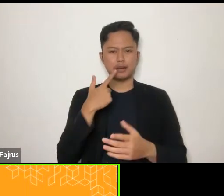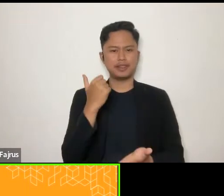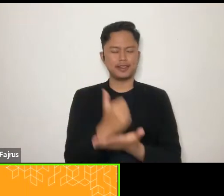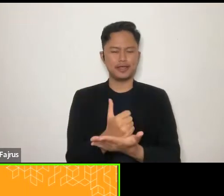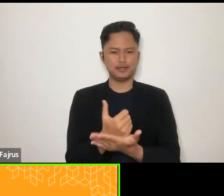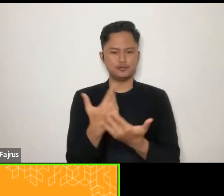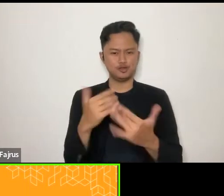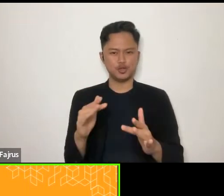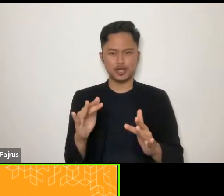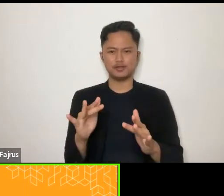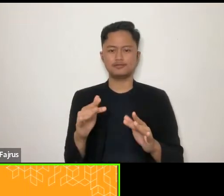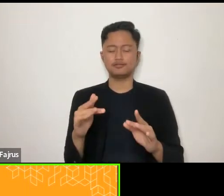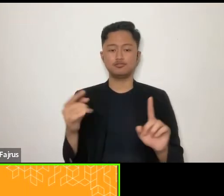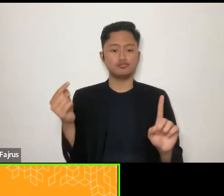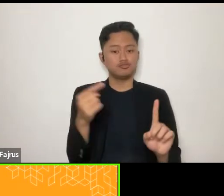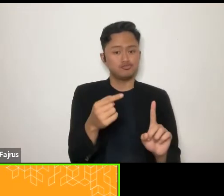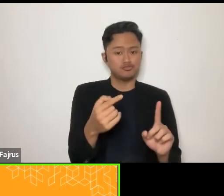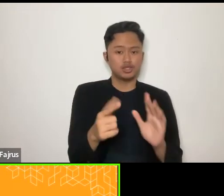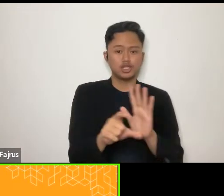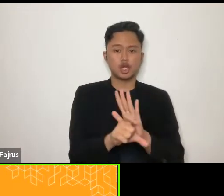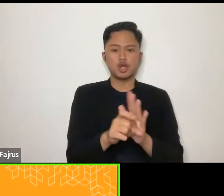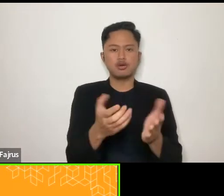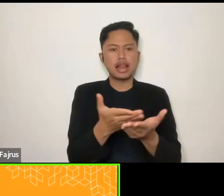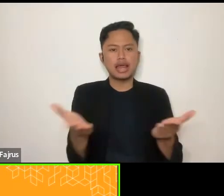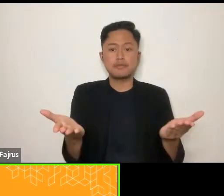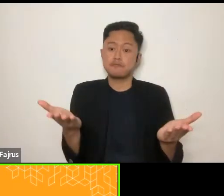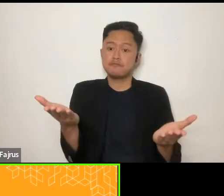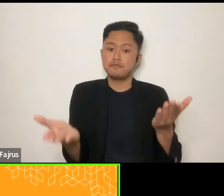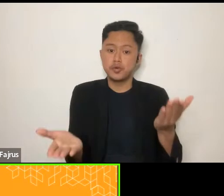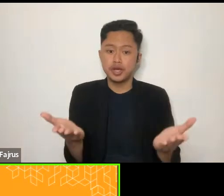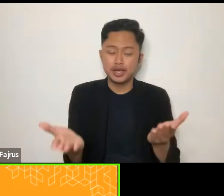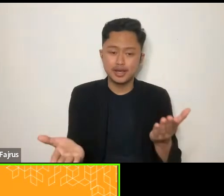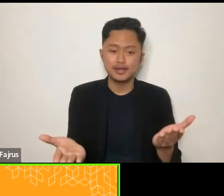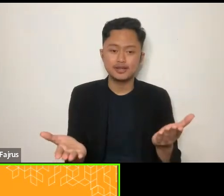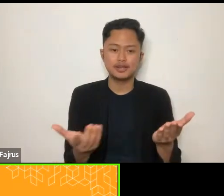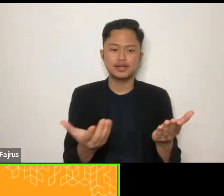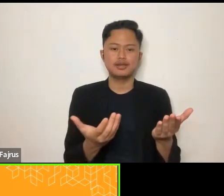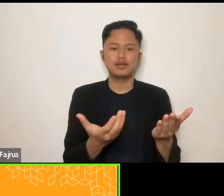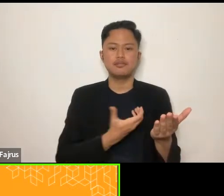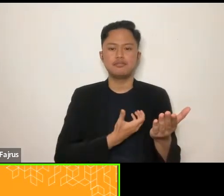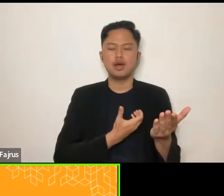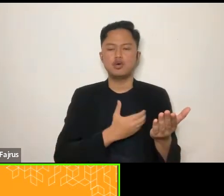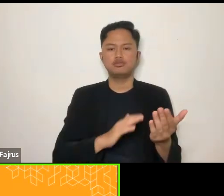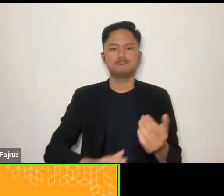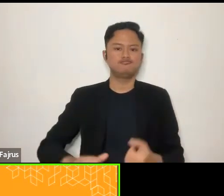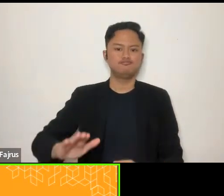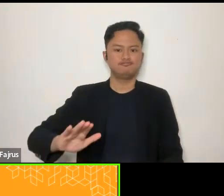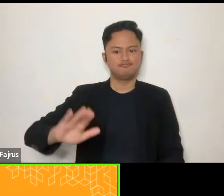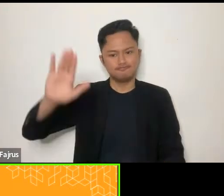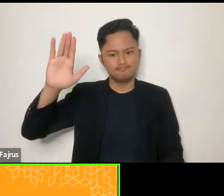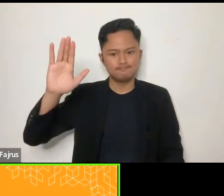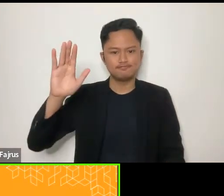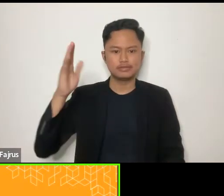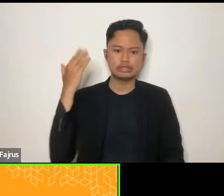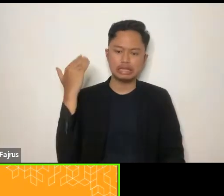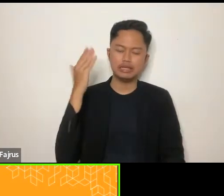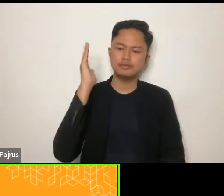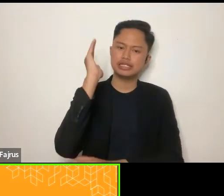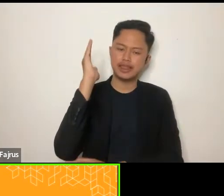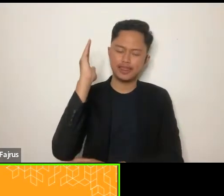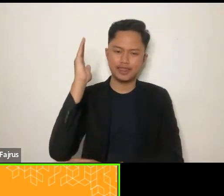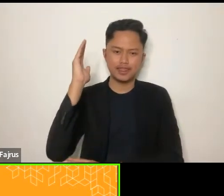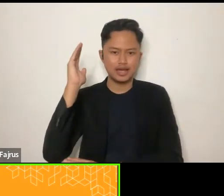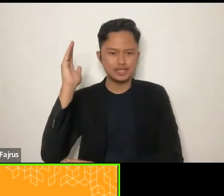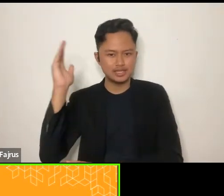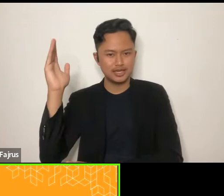you, especially if we try to put 20 together, try to connect the dot between the previous speakers. Like you